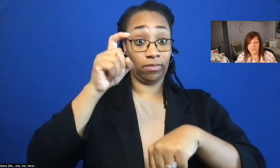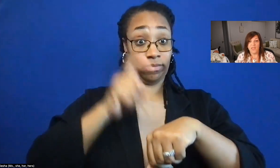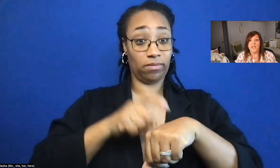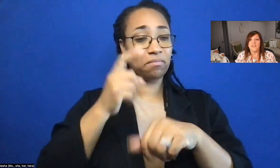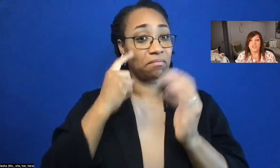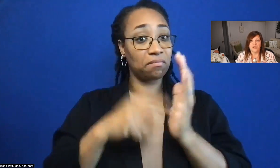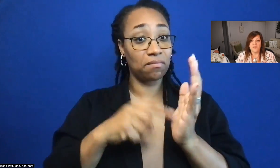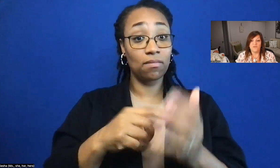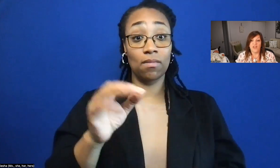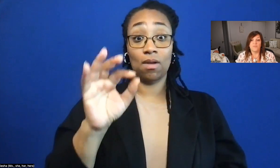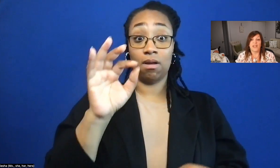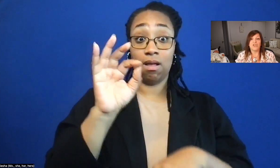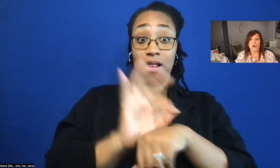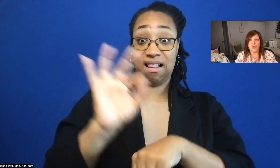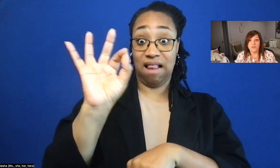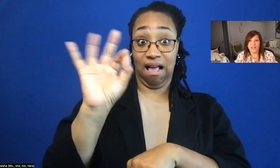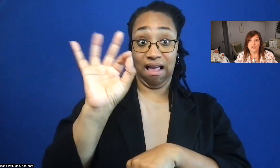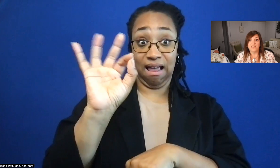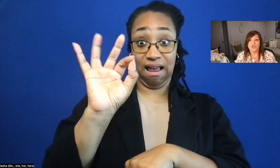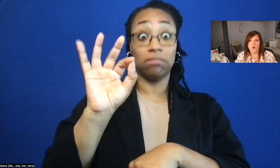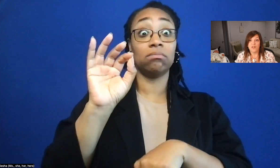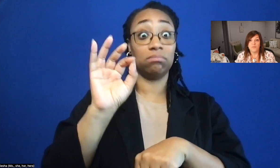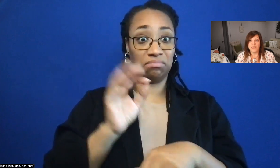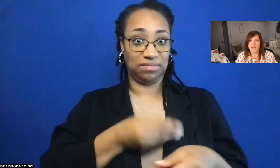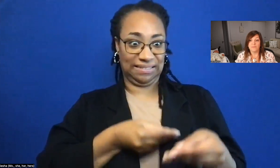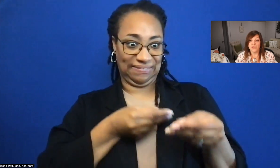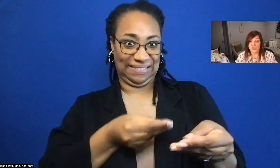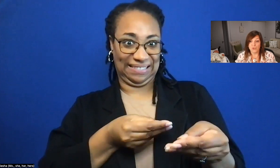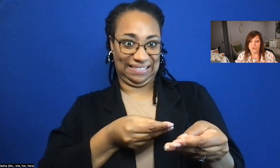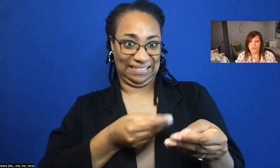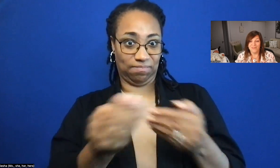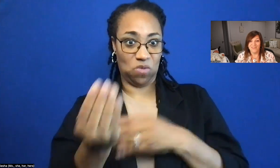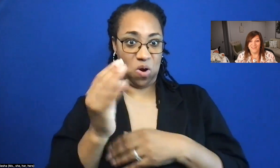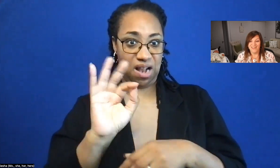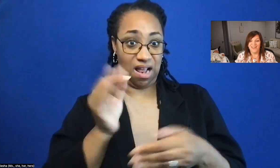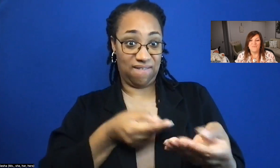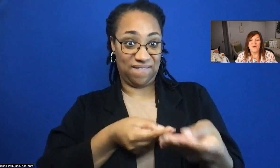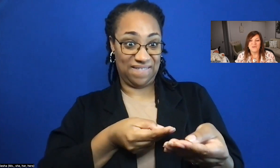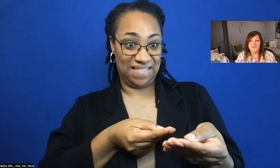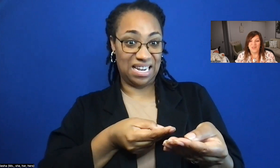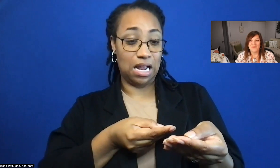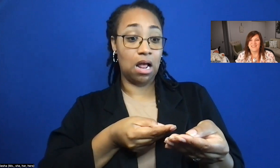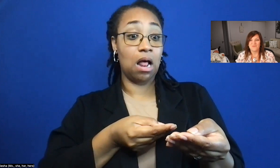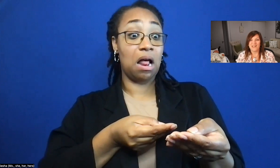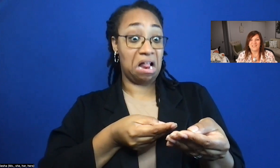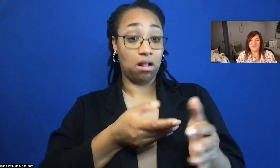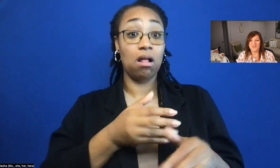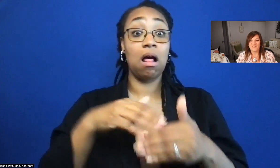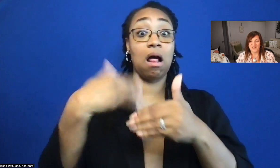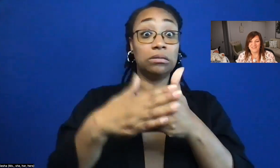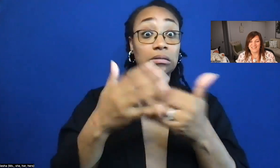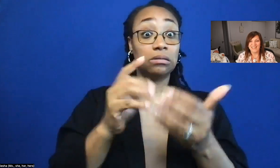a.m., they should be fed by no later than 12 p.m. noon. Most babies want to